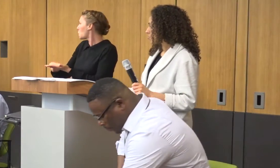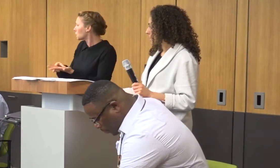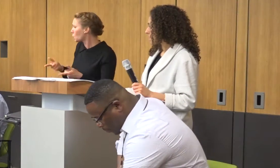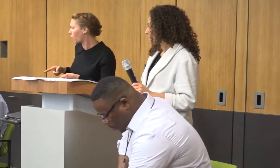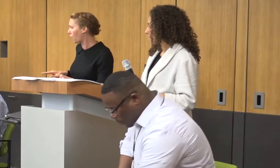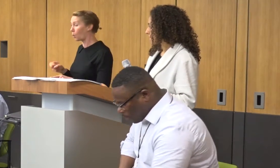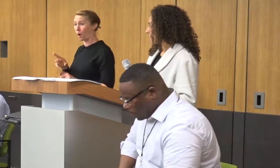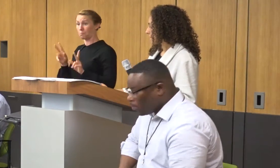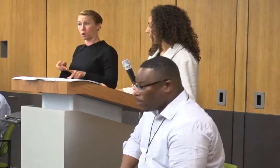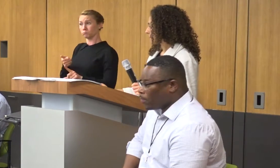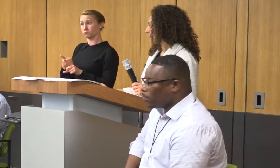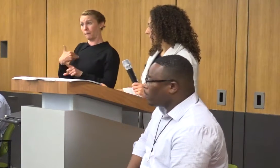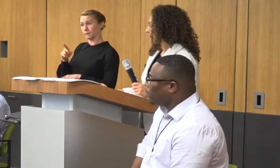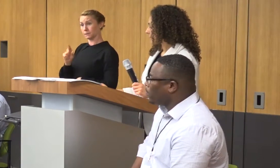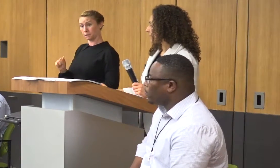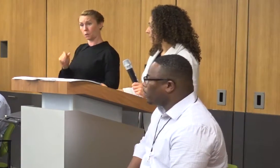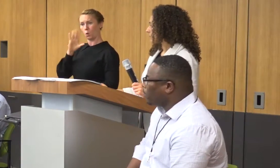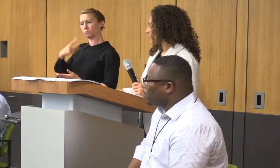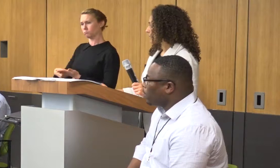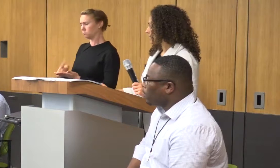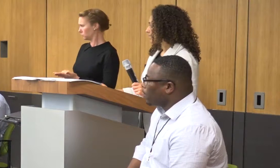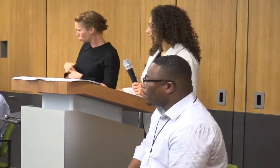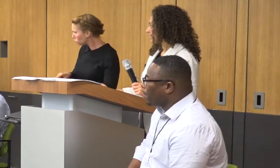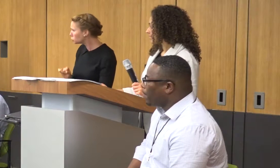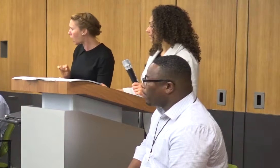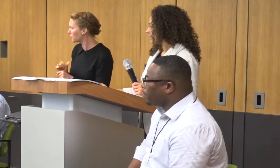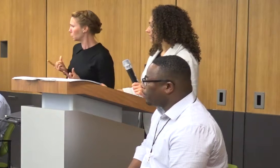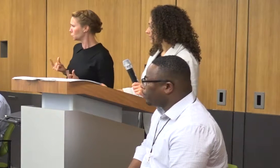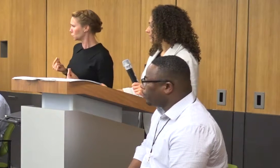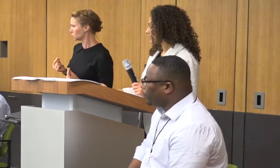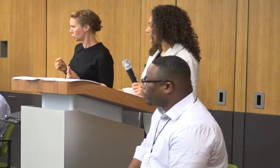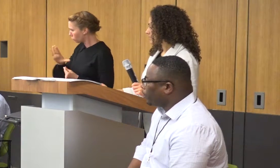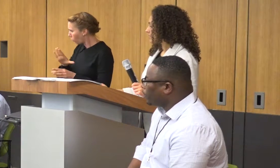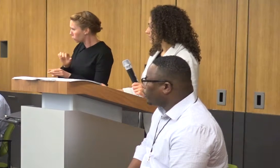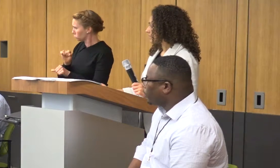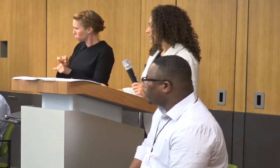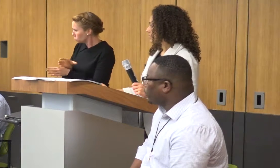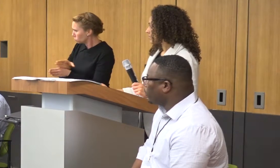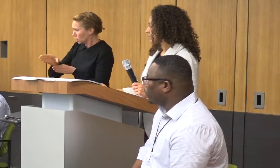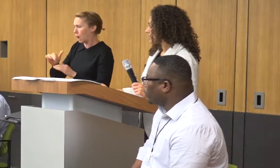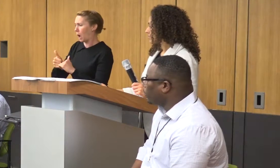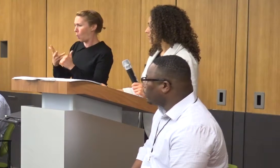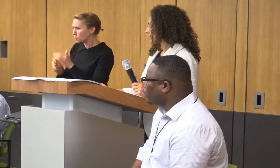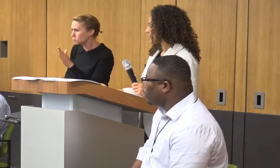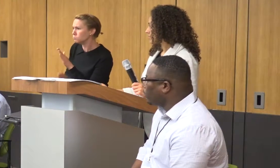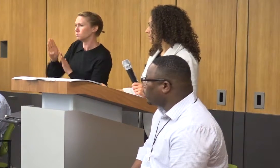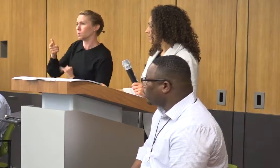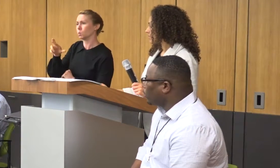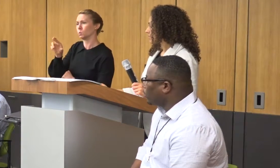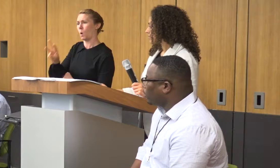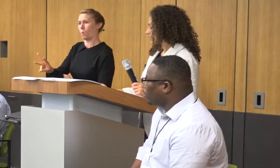a disability talking about what they want to do in the job, how do they want to grow in their career. And I think that's